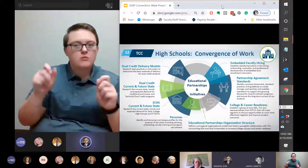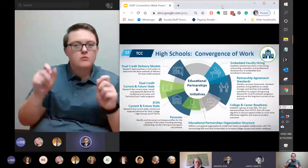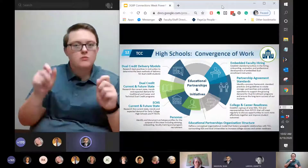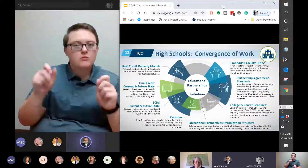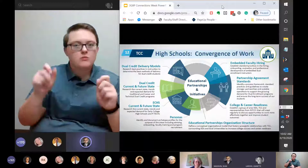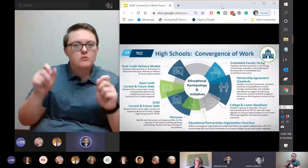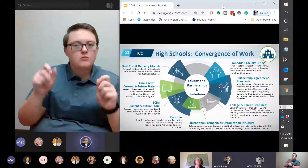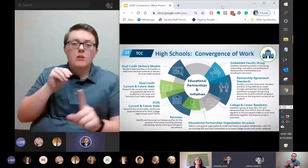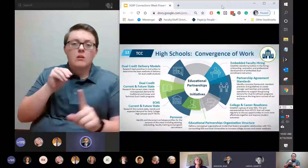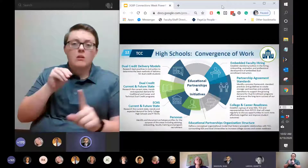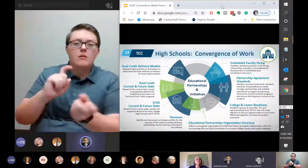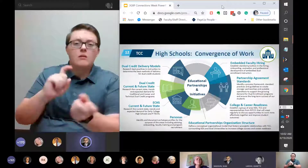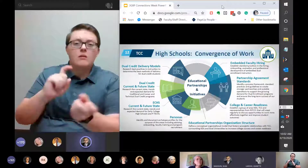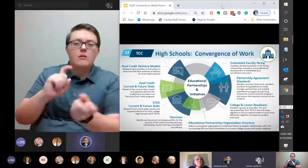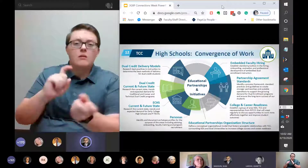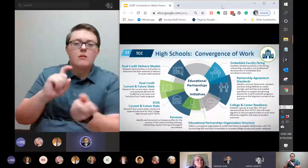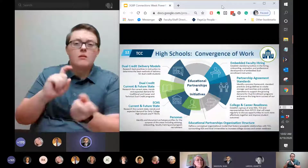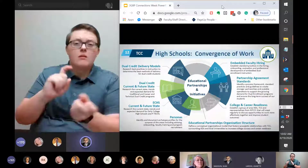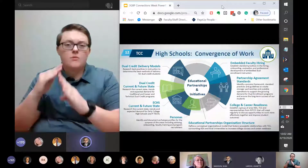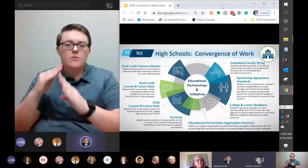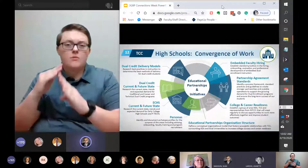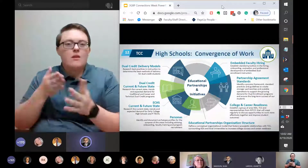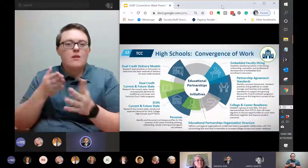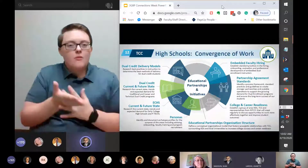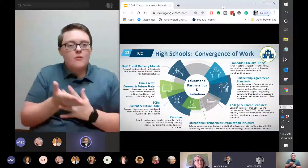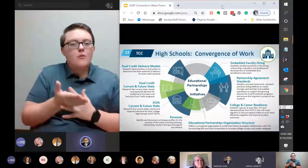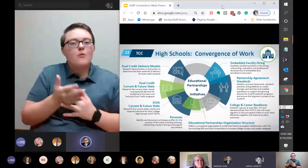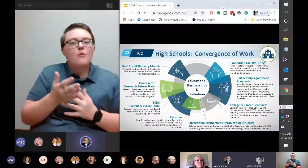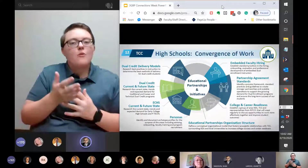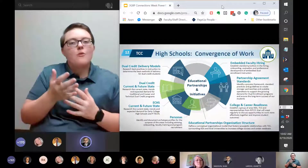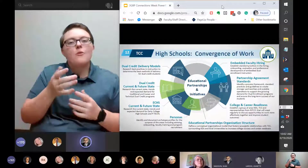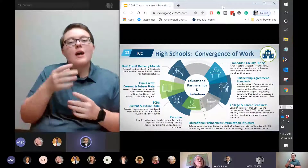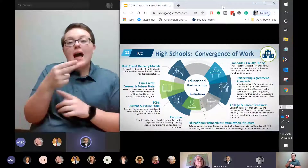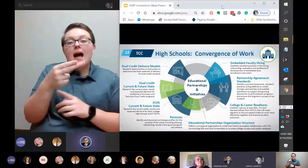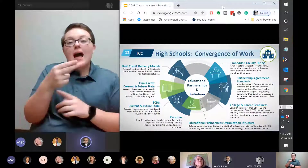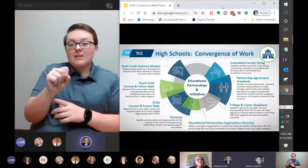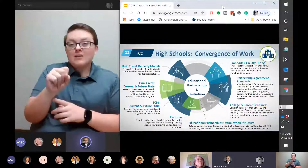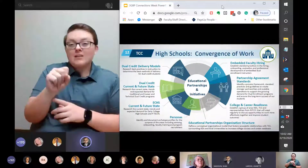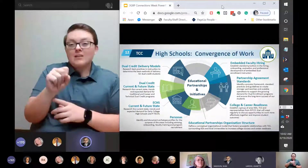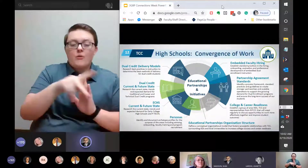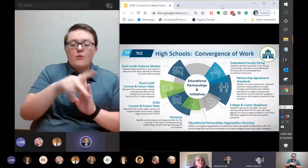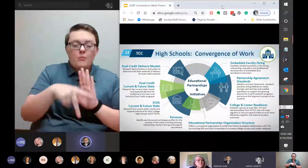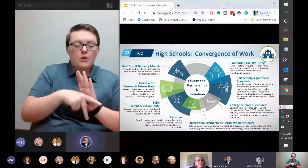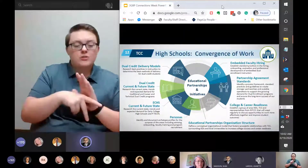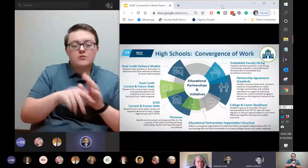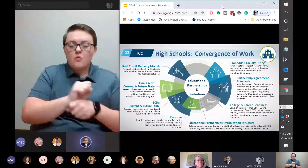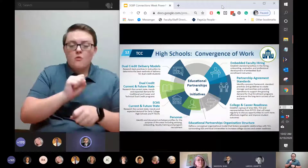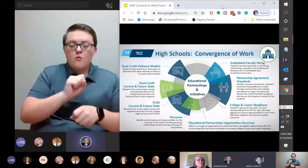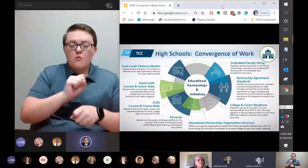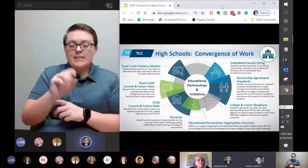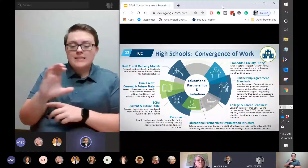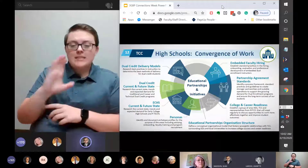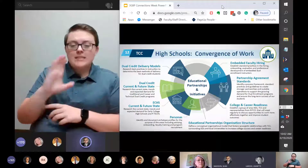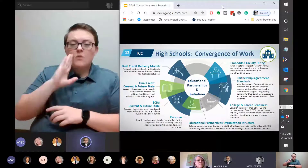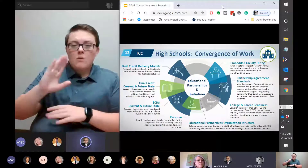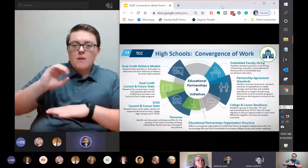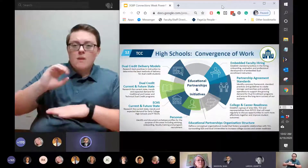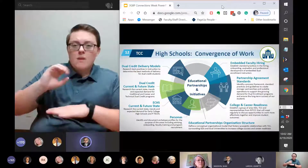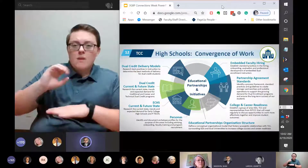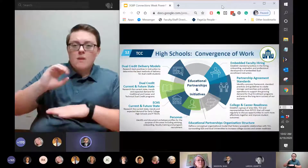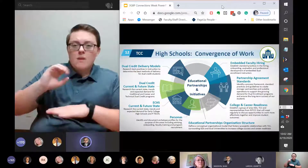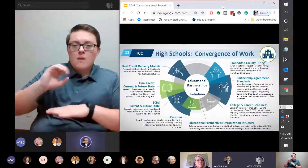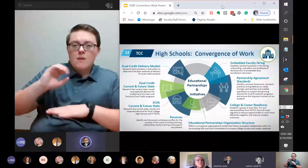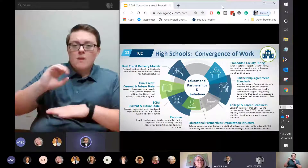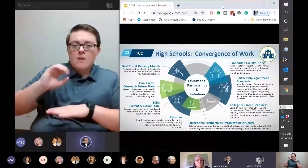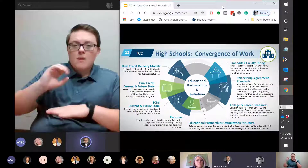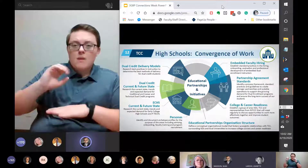career advancement. Through the convergence of the high school's principal work, TCC will be the foundation for education in Tarrant